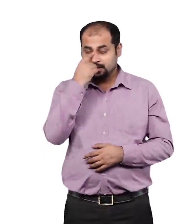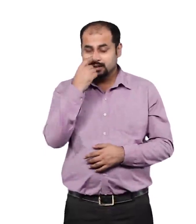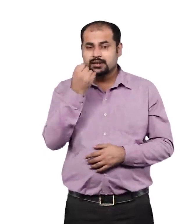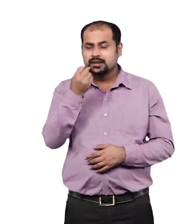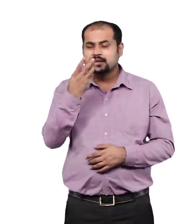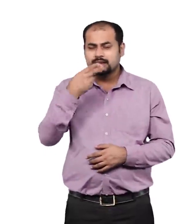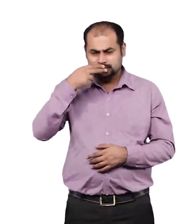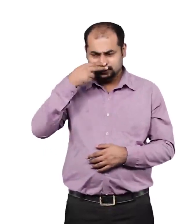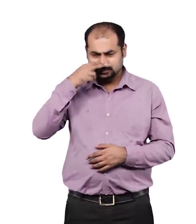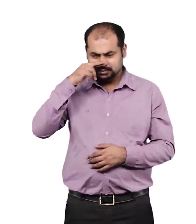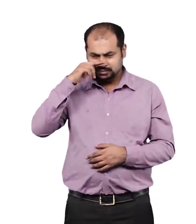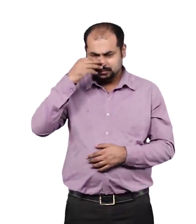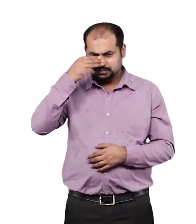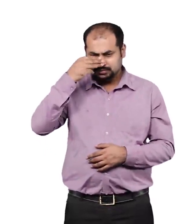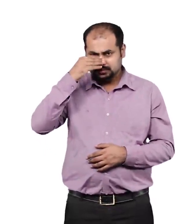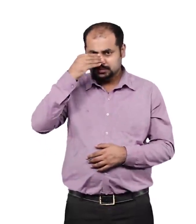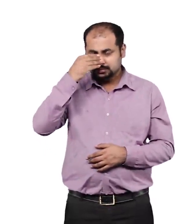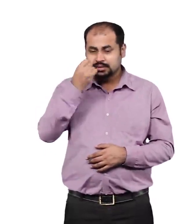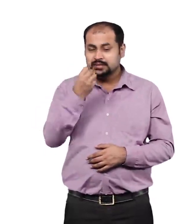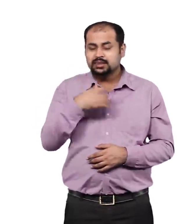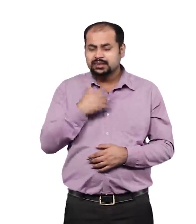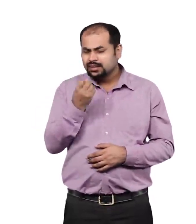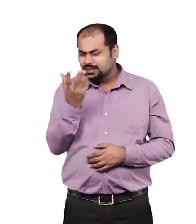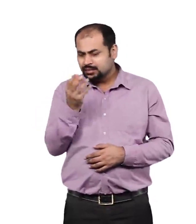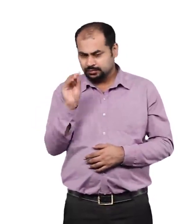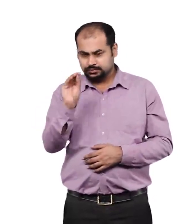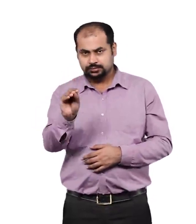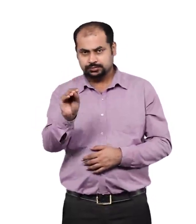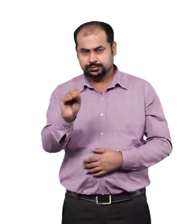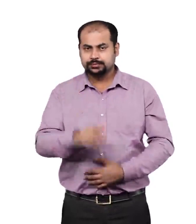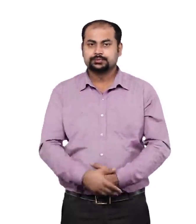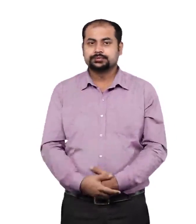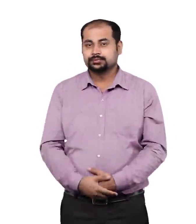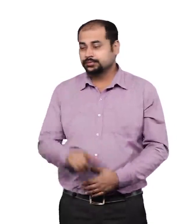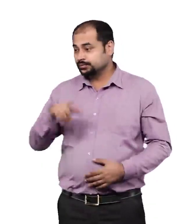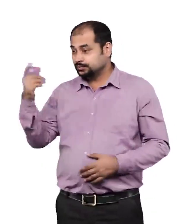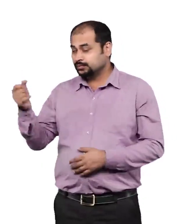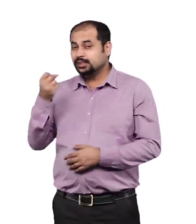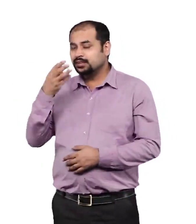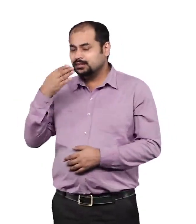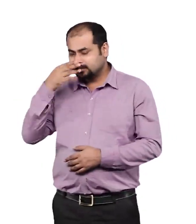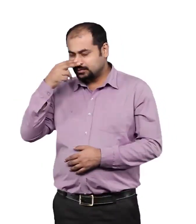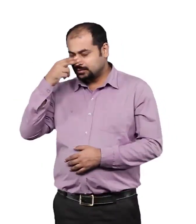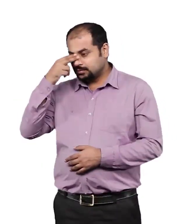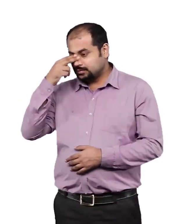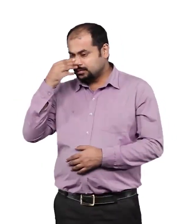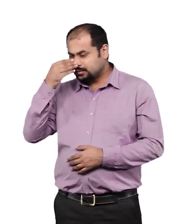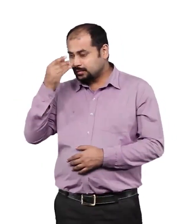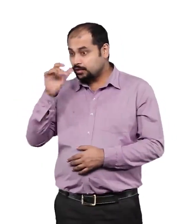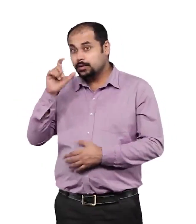Column 2, my guess, dash, fingers. Column 3, my result, dash,